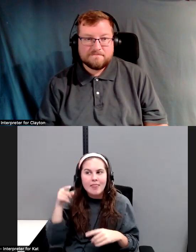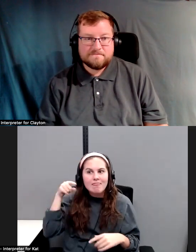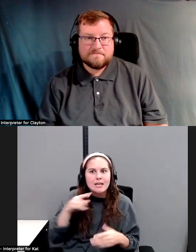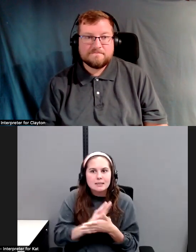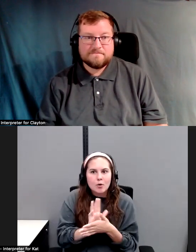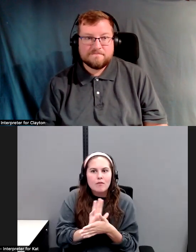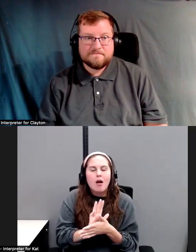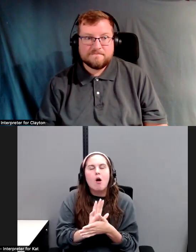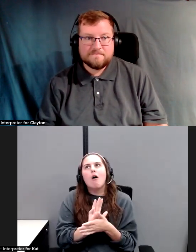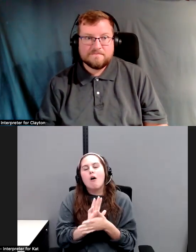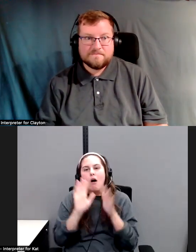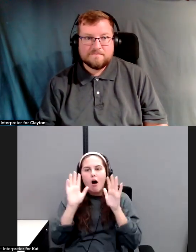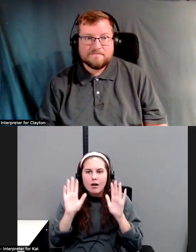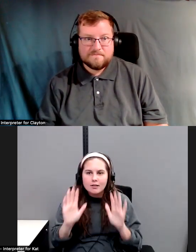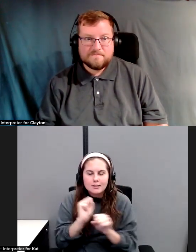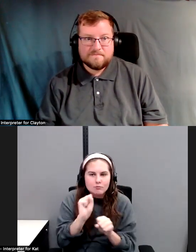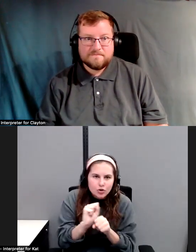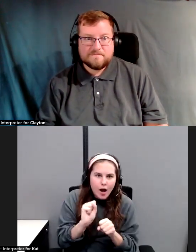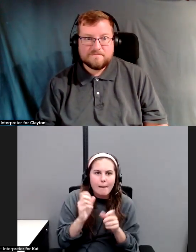or a myth.